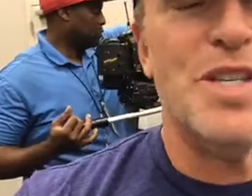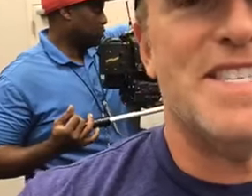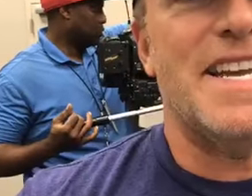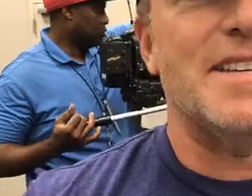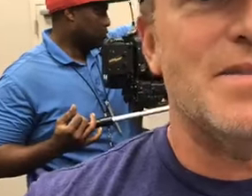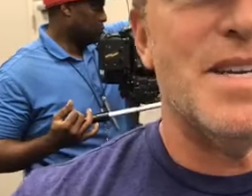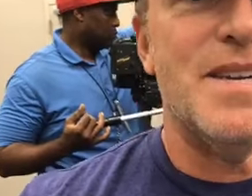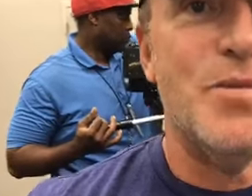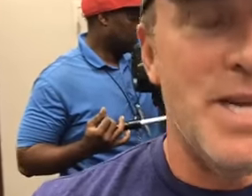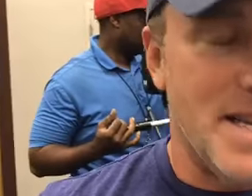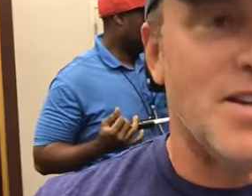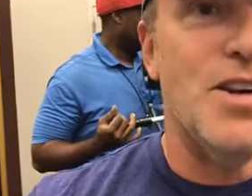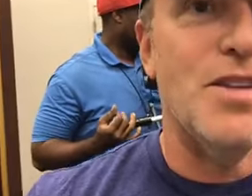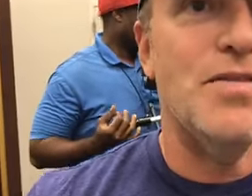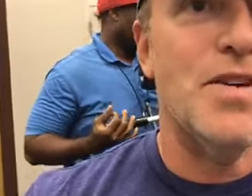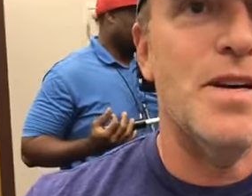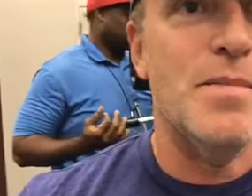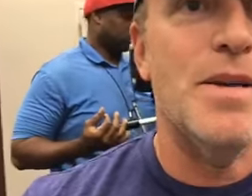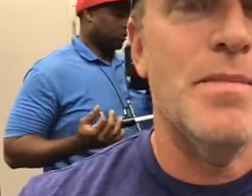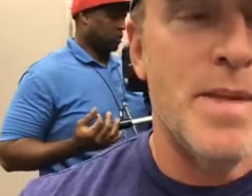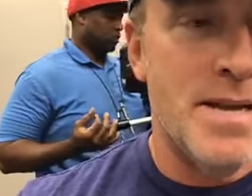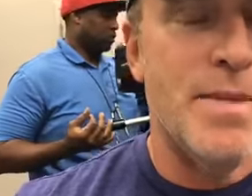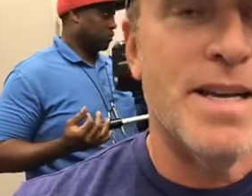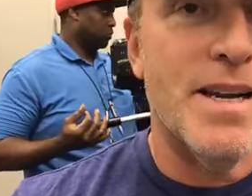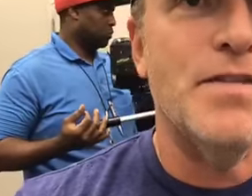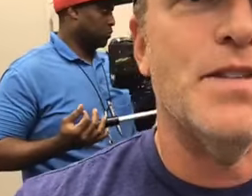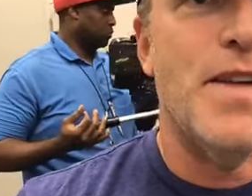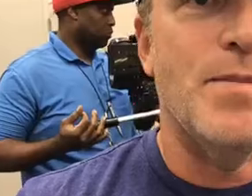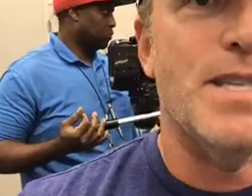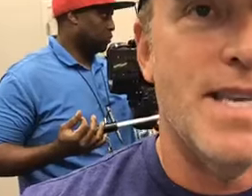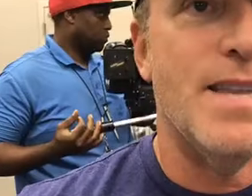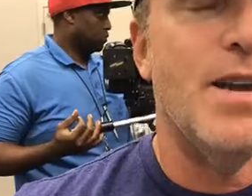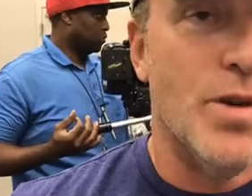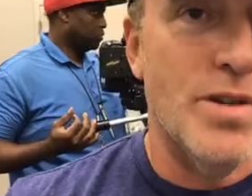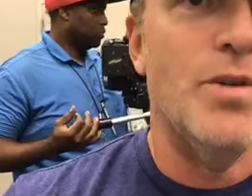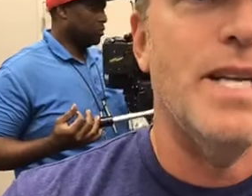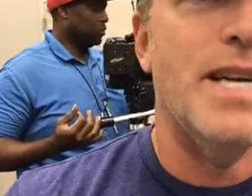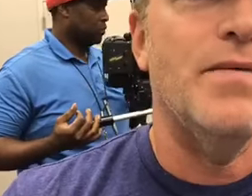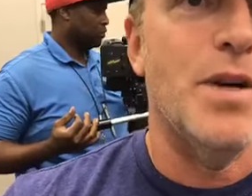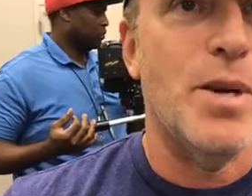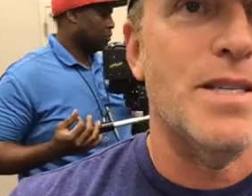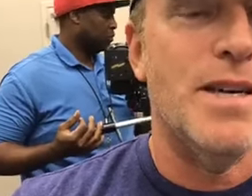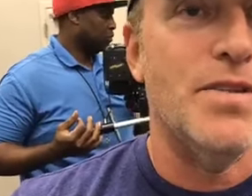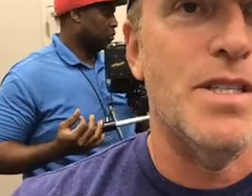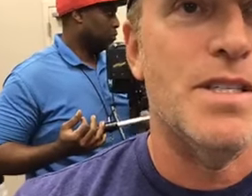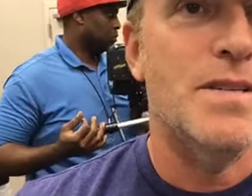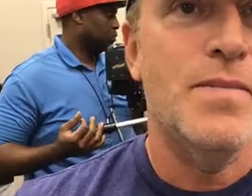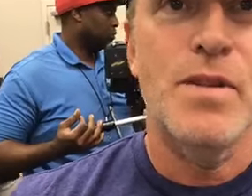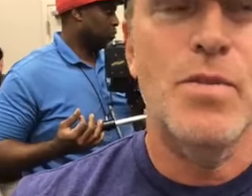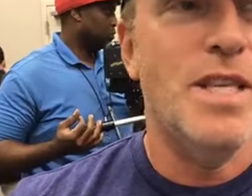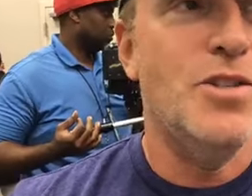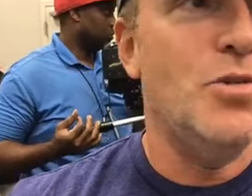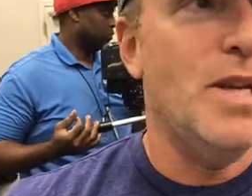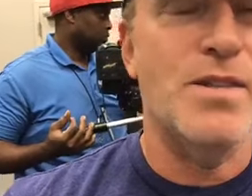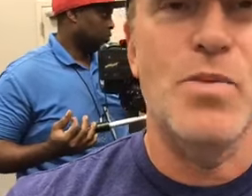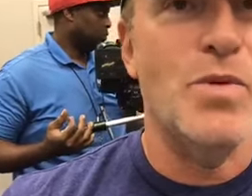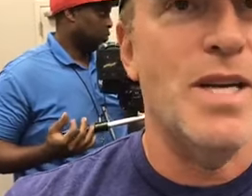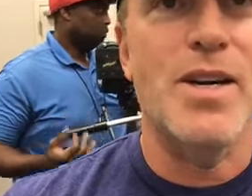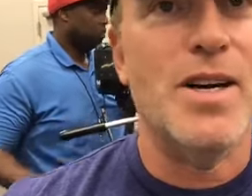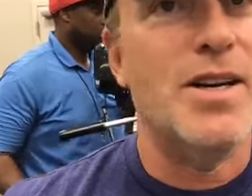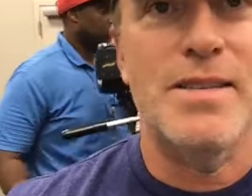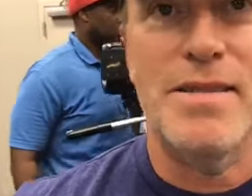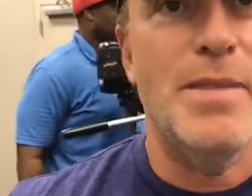We're ecstatic. We got the call from Monica Hoffa's family saying they were on their way down for a press conference. Within 2 minutes,